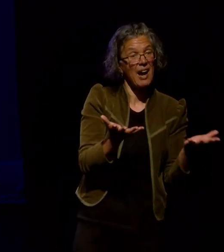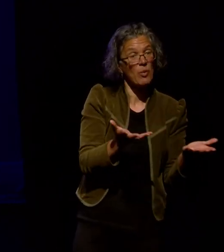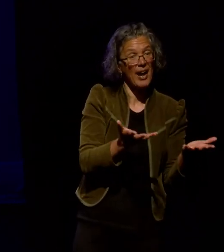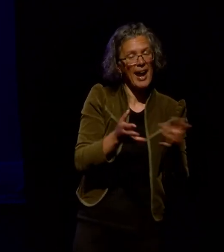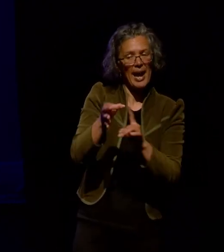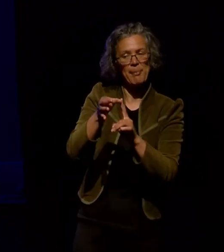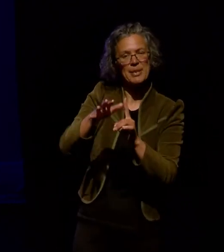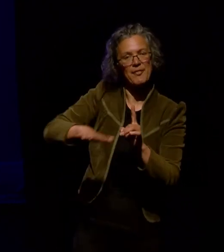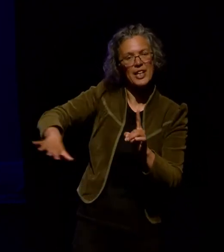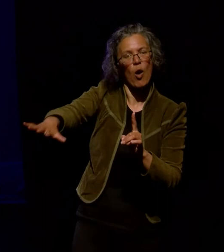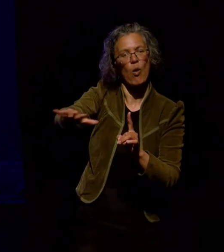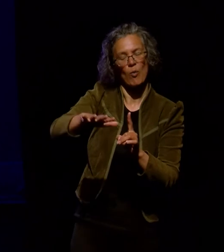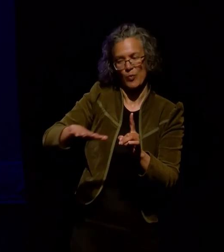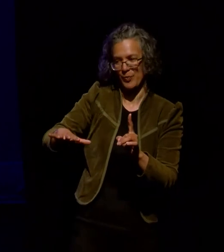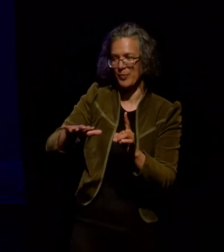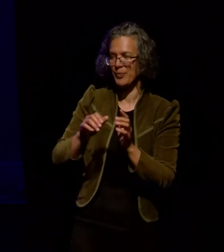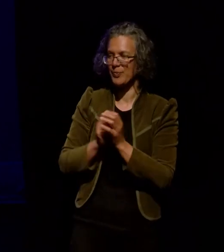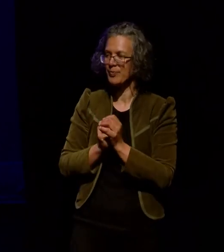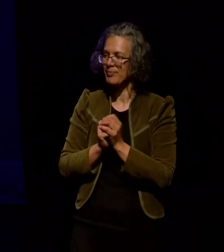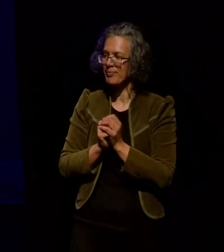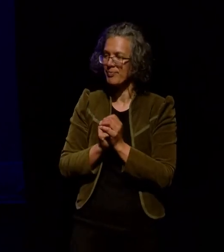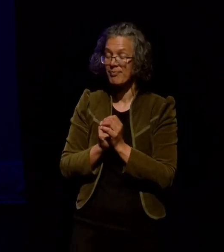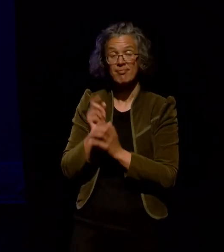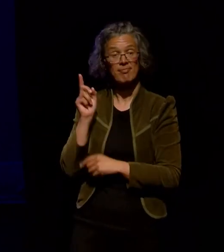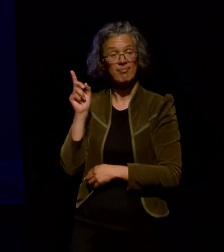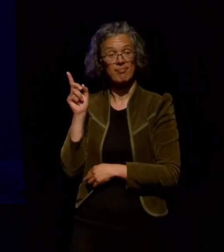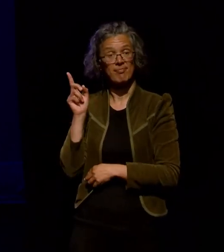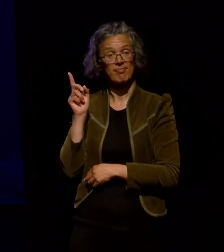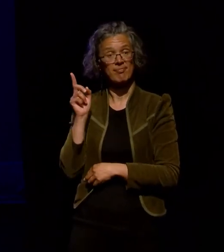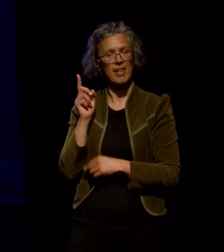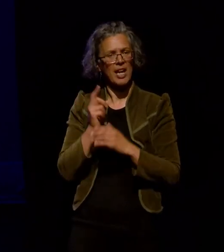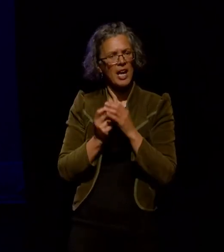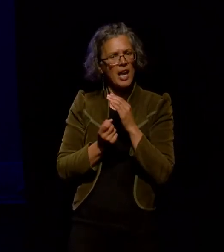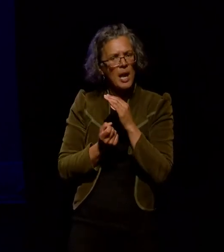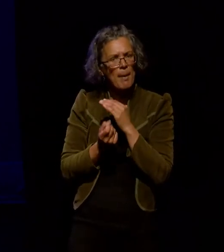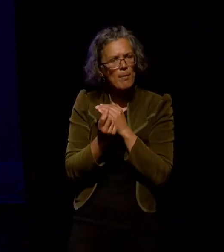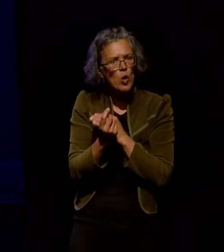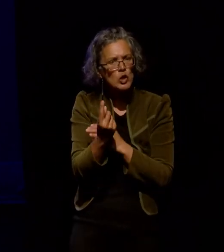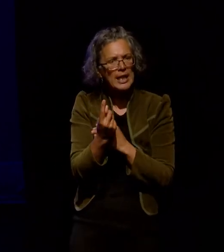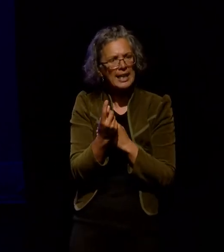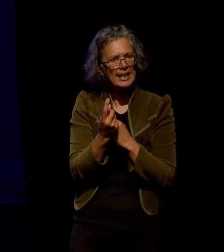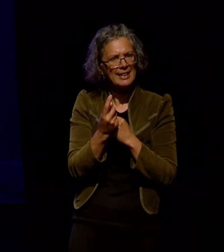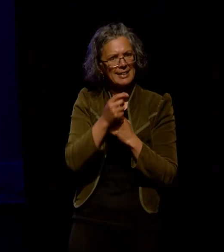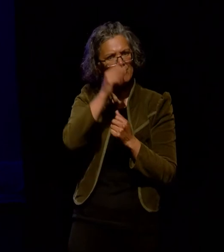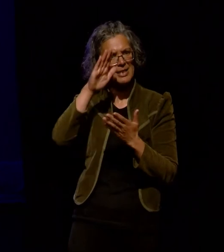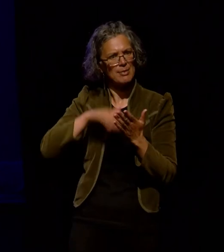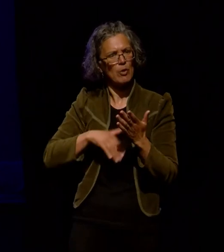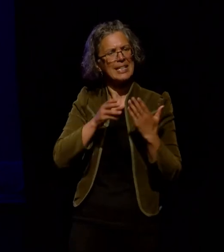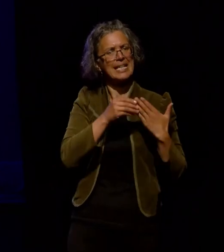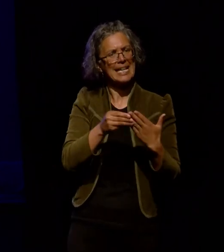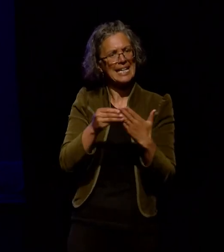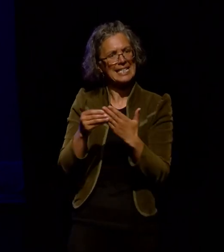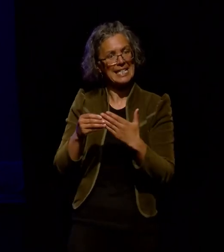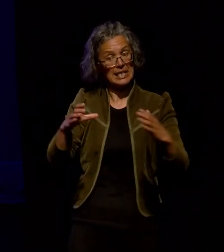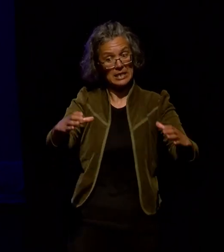The Pacific Libraries Network describes itself as a dynamic group of emerging and experienced leaders from across the Pacific. These leaders wanted to